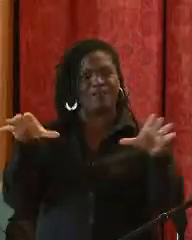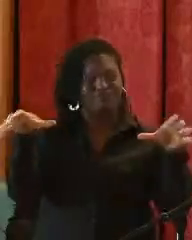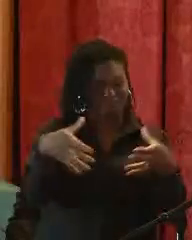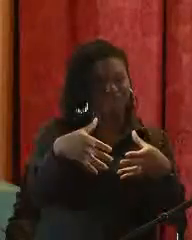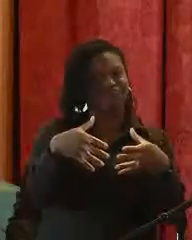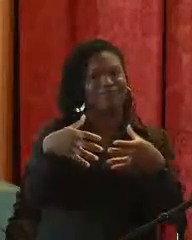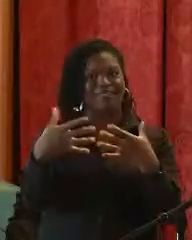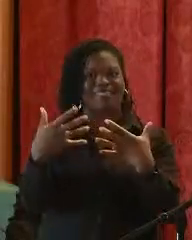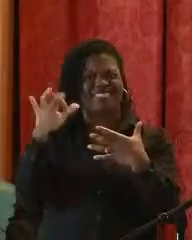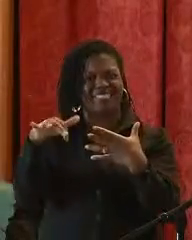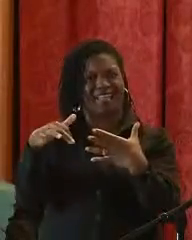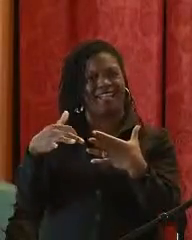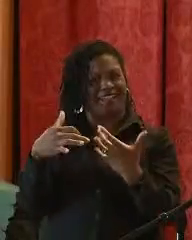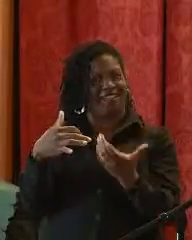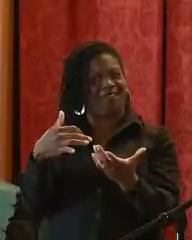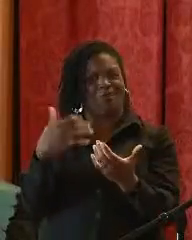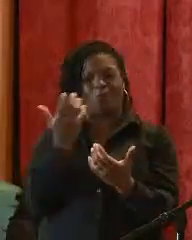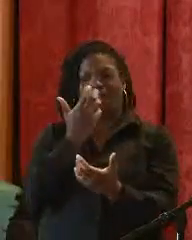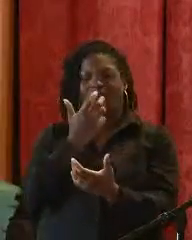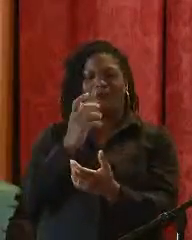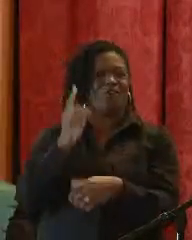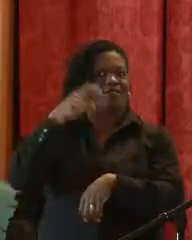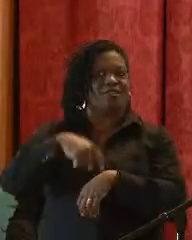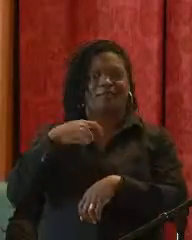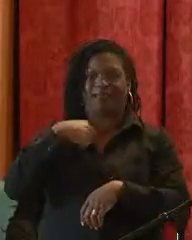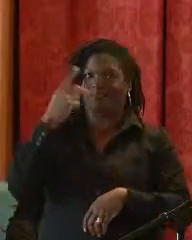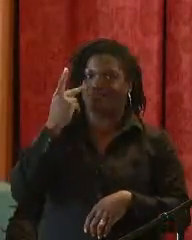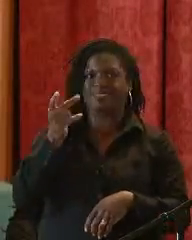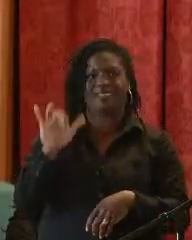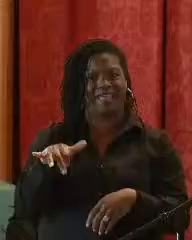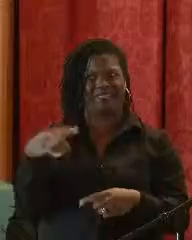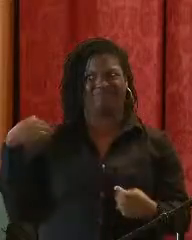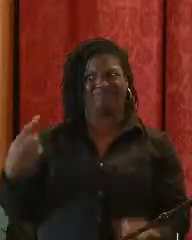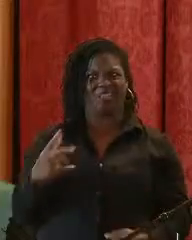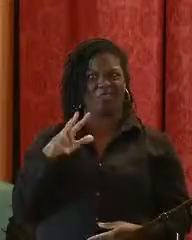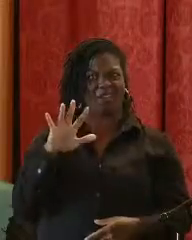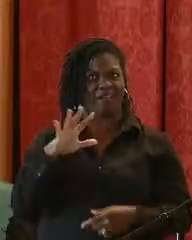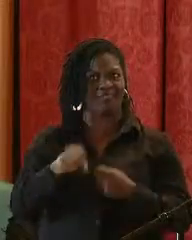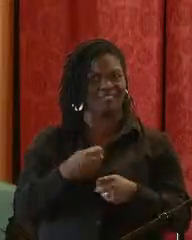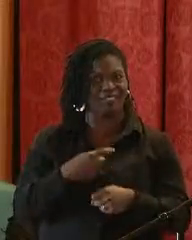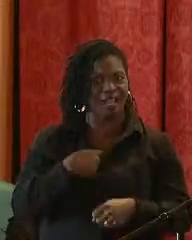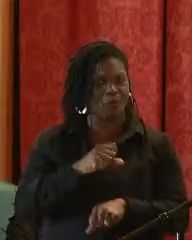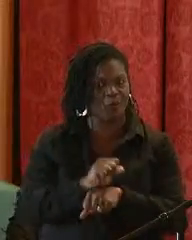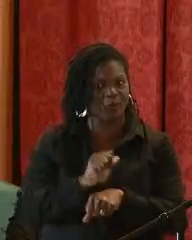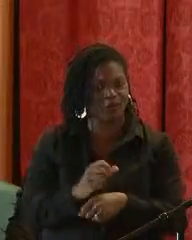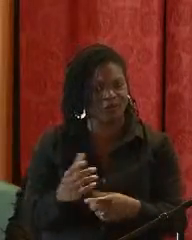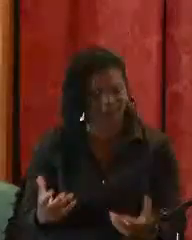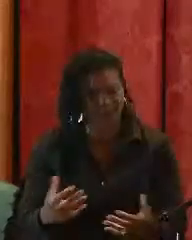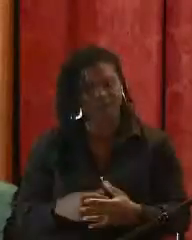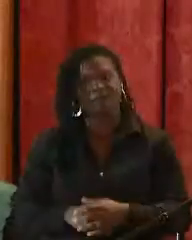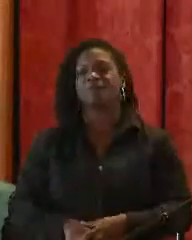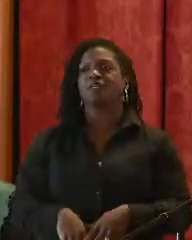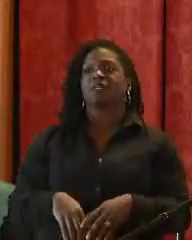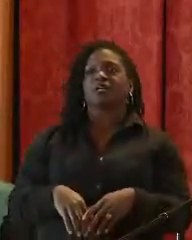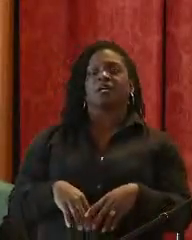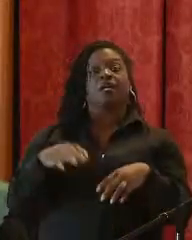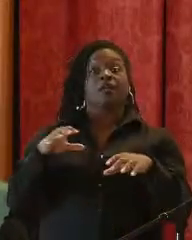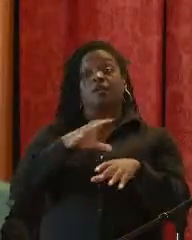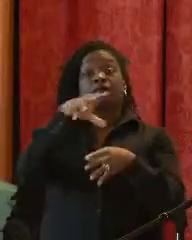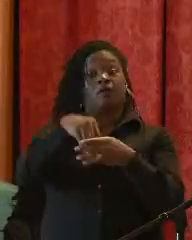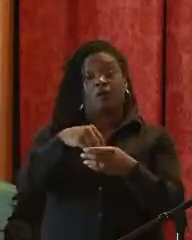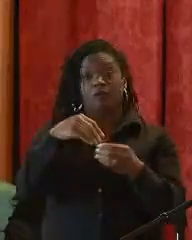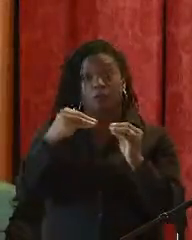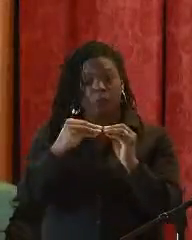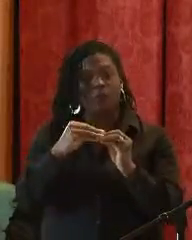35 years of education. As a testimony to the power of inclusion and to Charlie's vision and